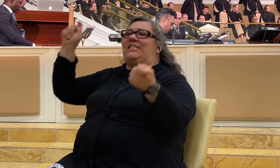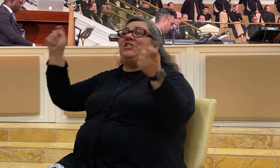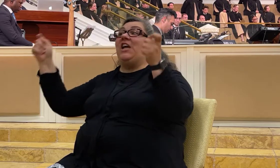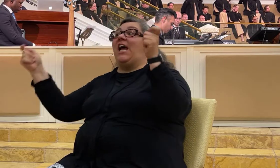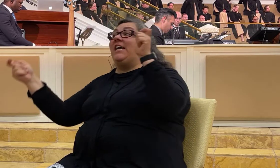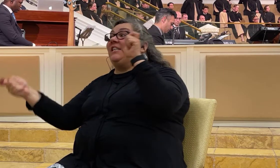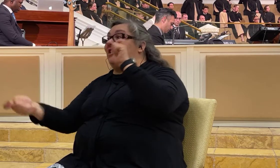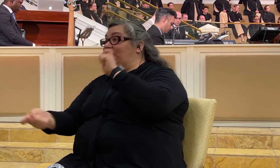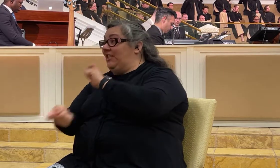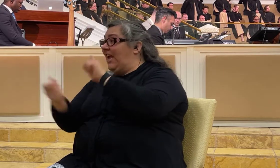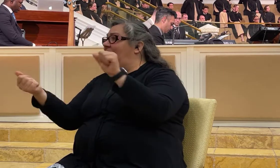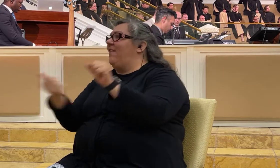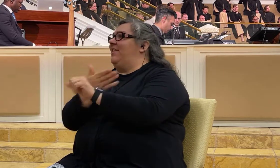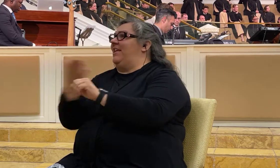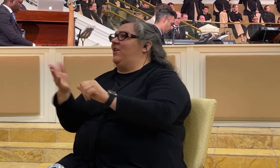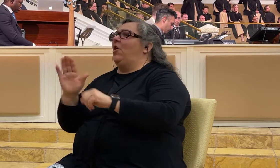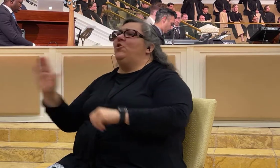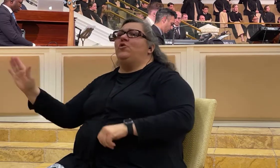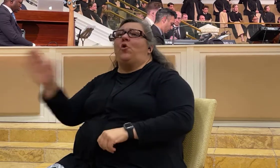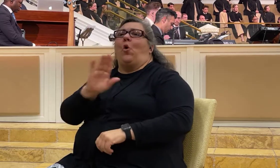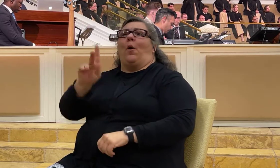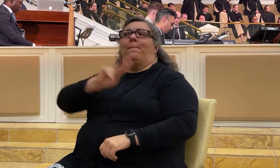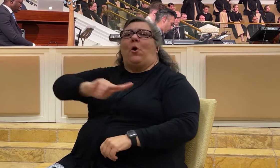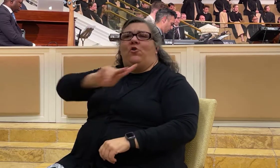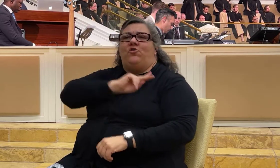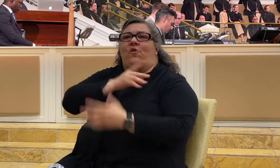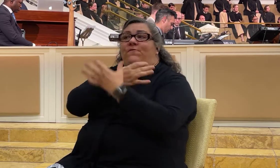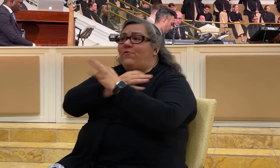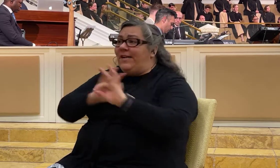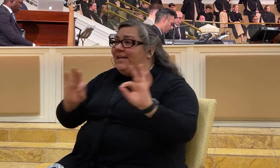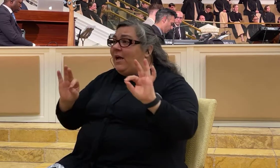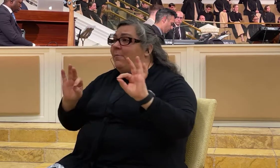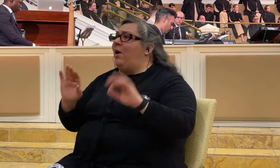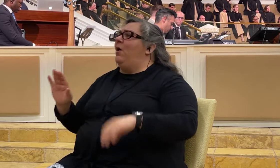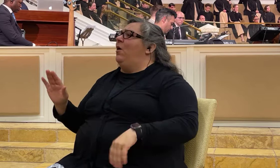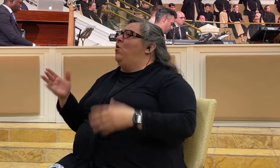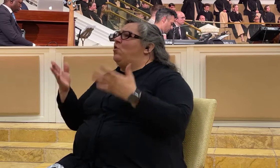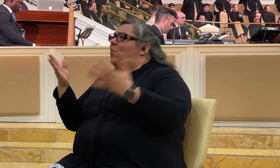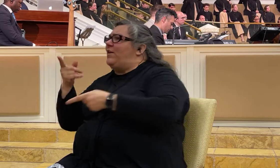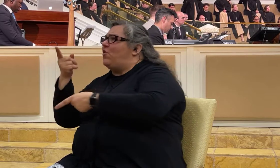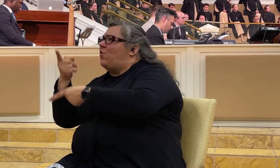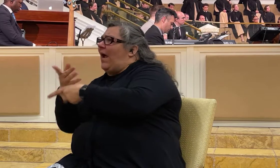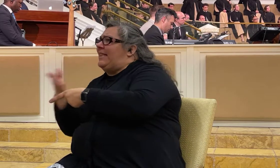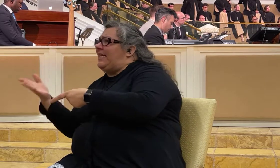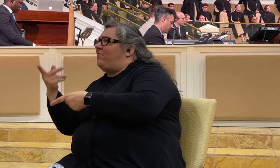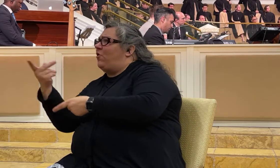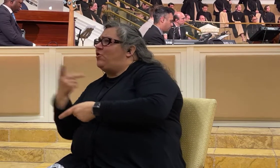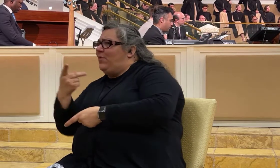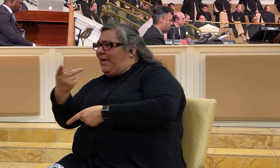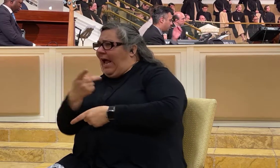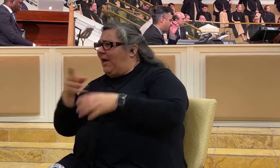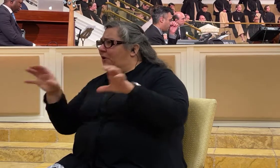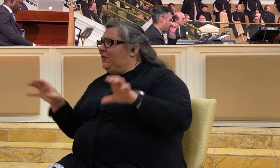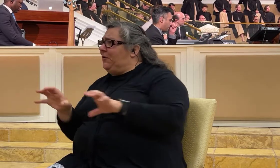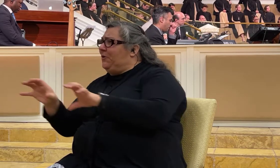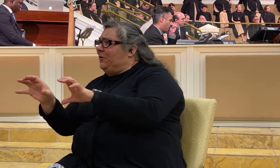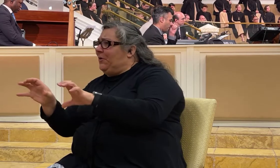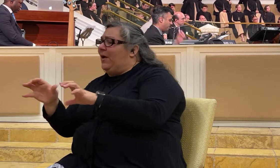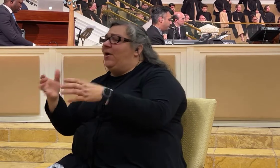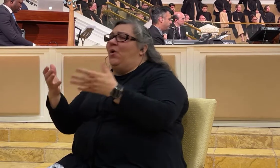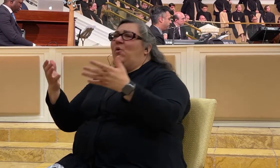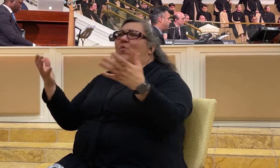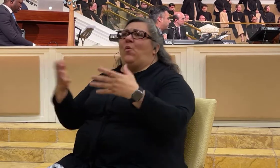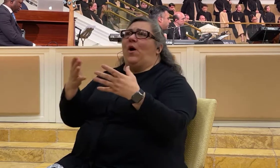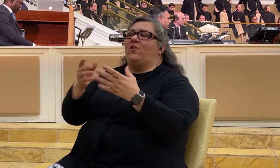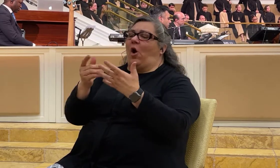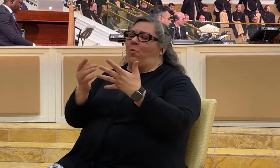dynamic in terms of personal freedom, in terms of what's the right thing for you and I, in terms of what